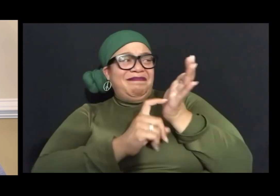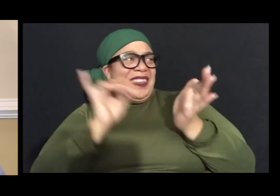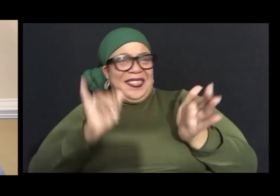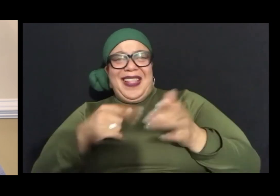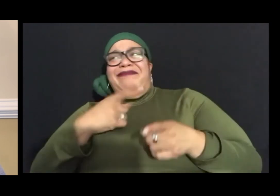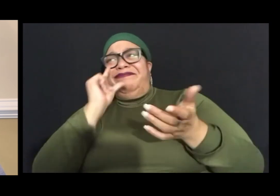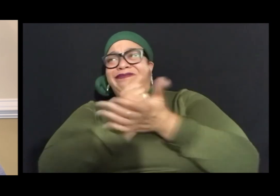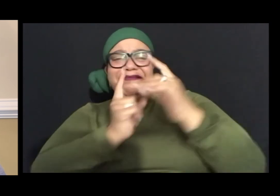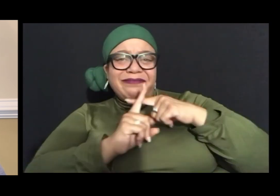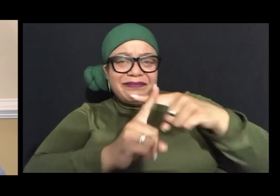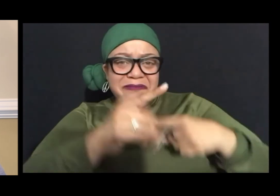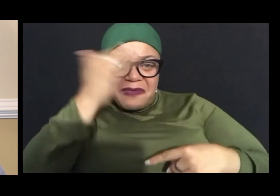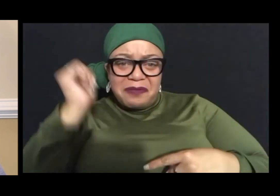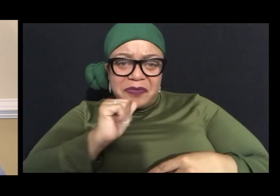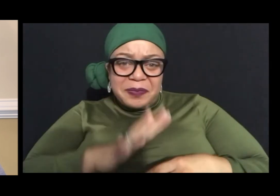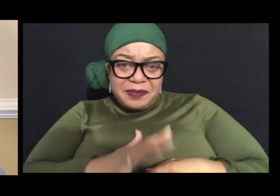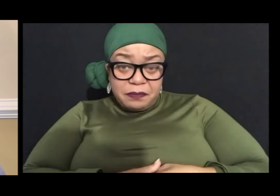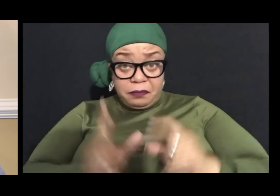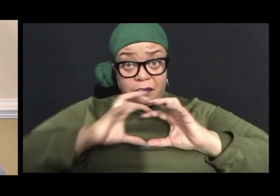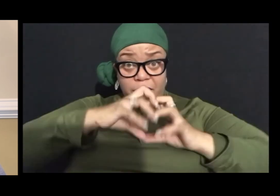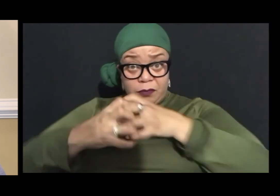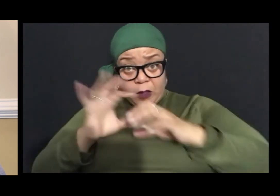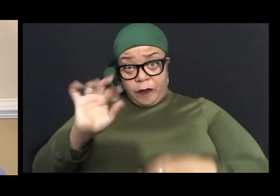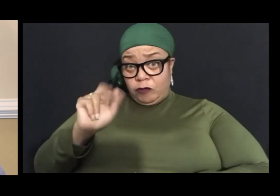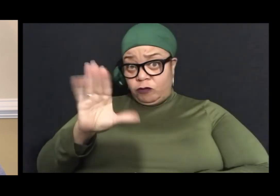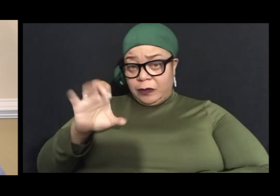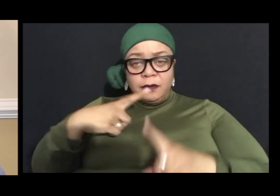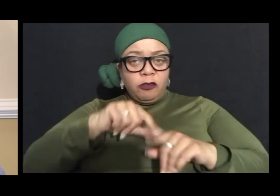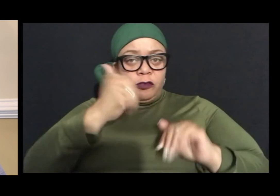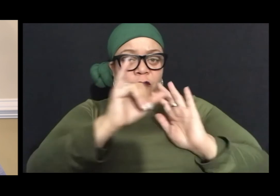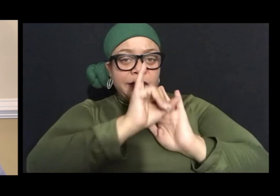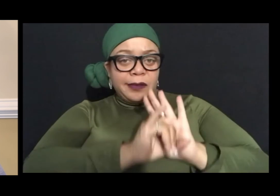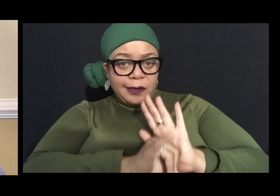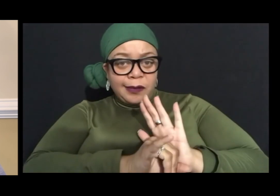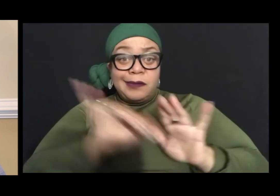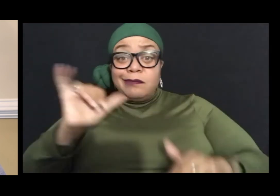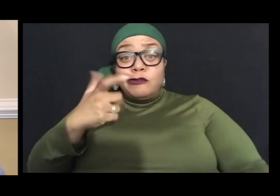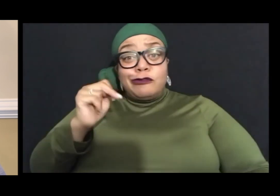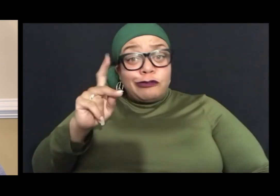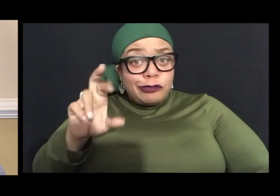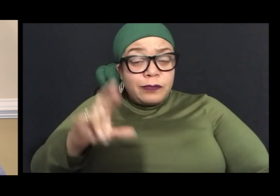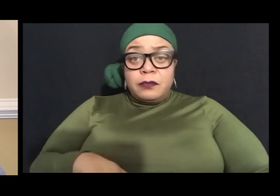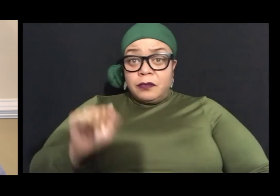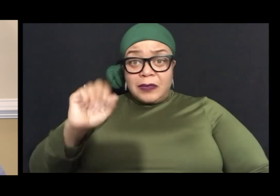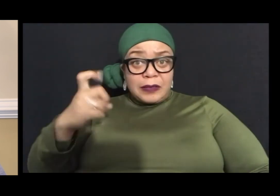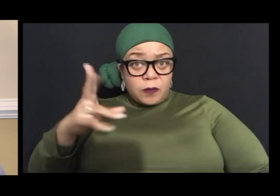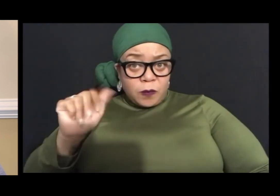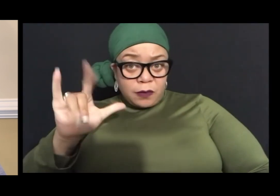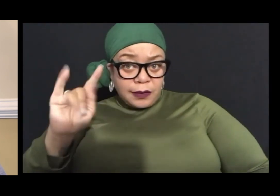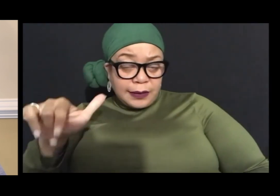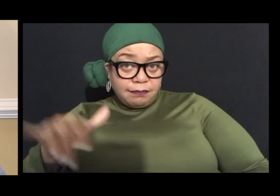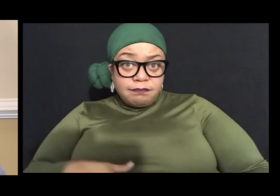women. The intersection of race and other identities such as gender, sexuality,